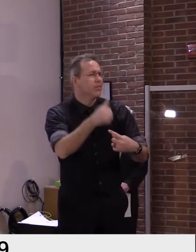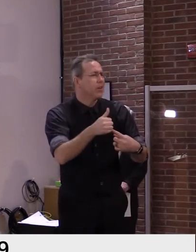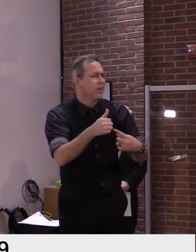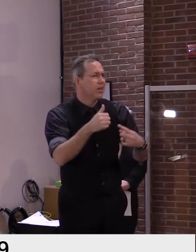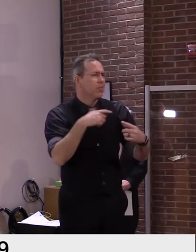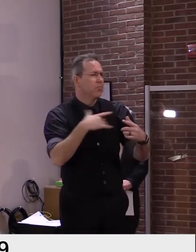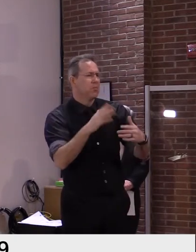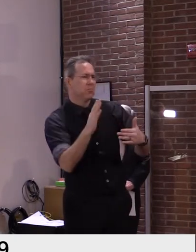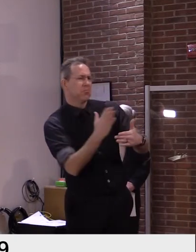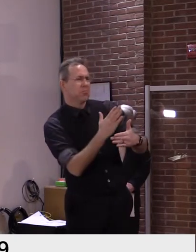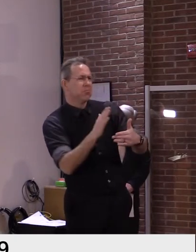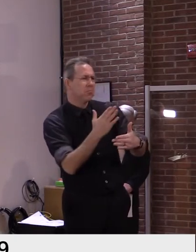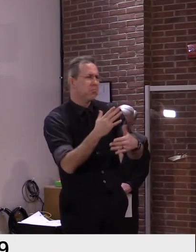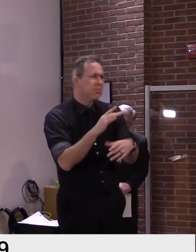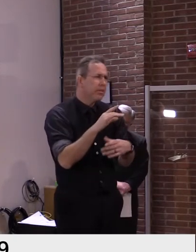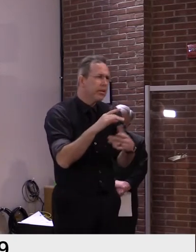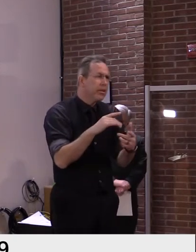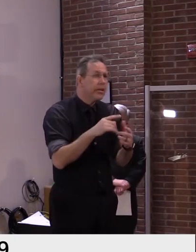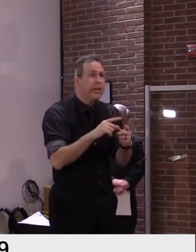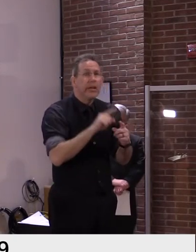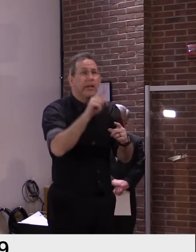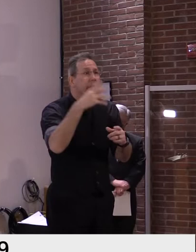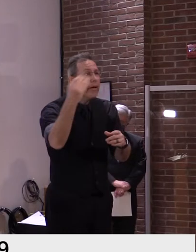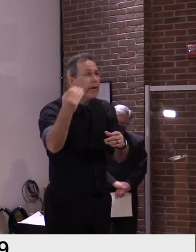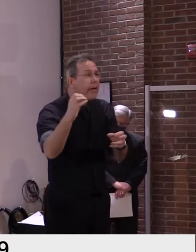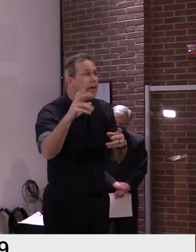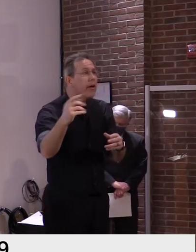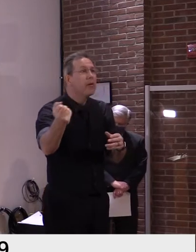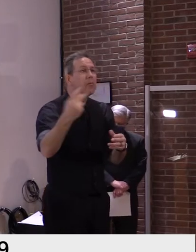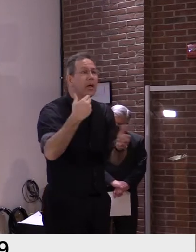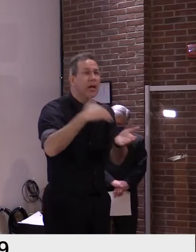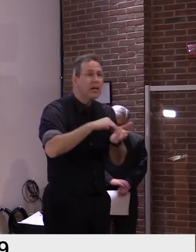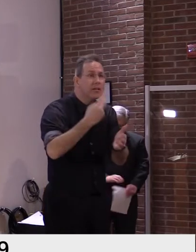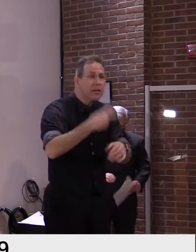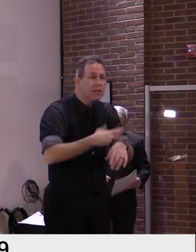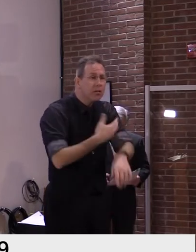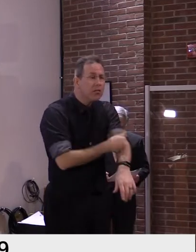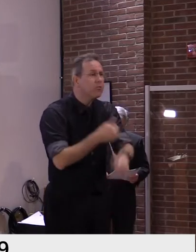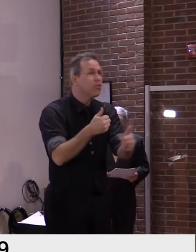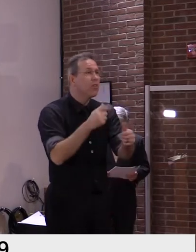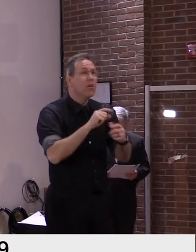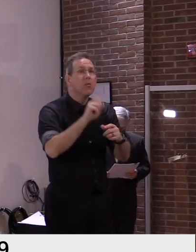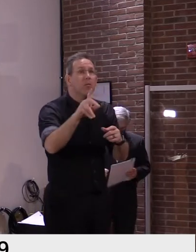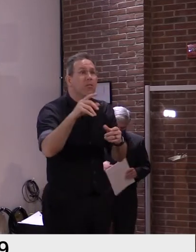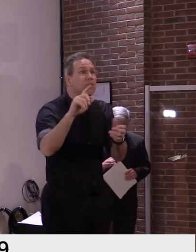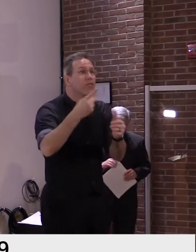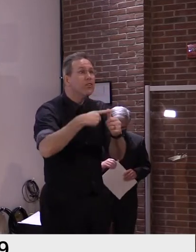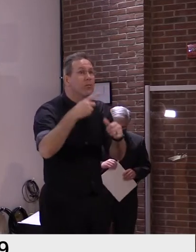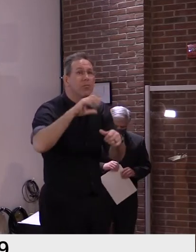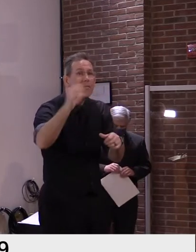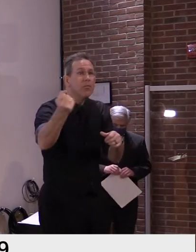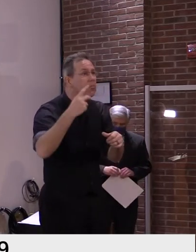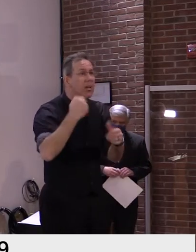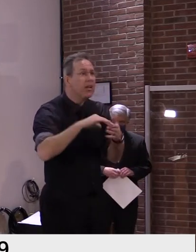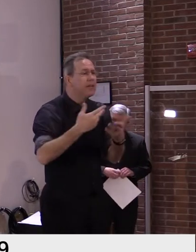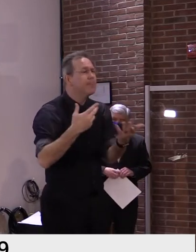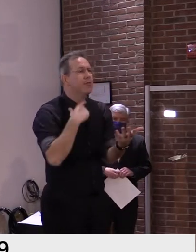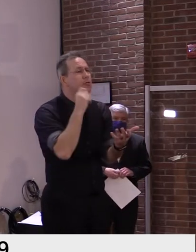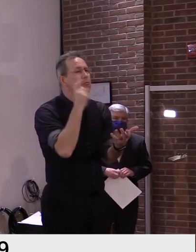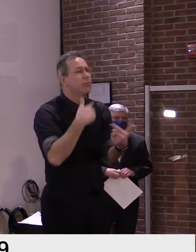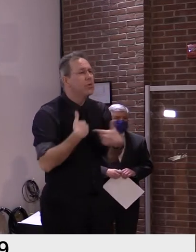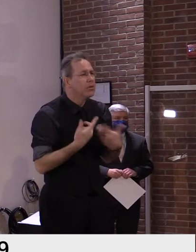most people understand, and the data is beginning to help us reveal, that you really do gain a much bigger boost in your